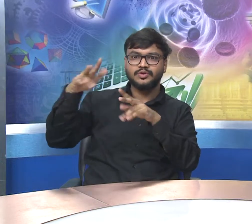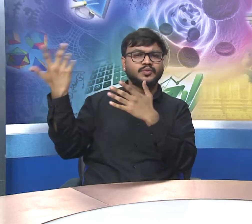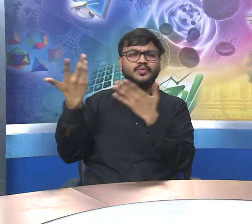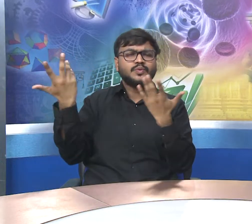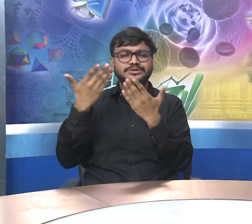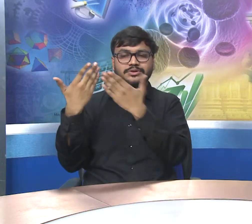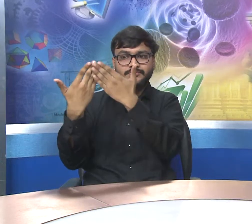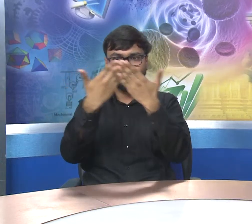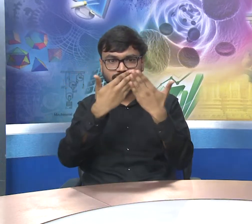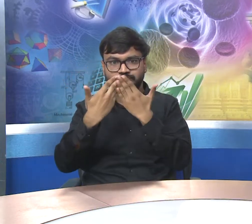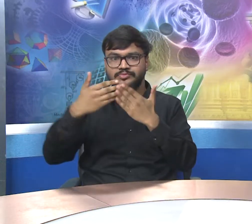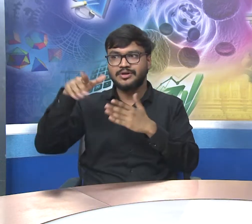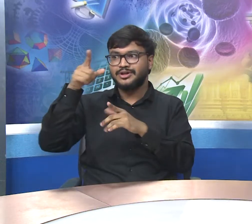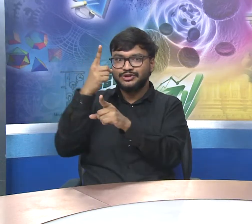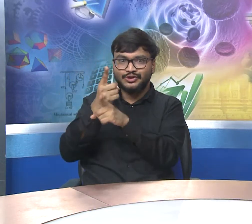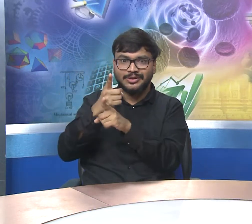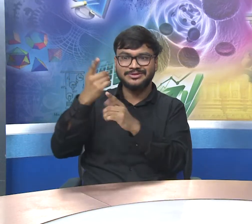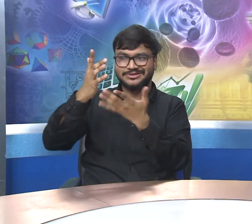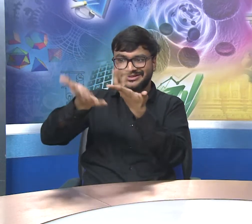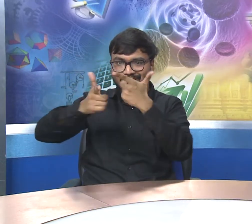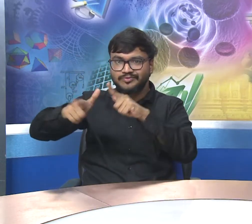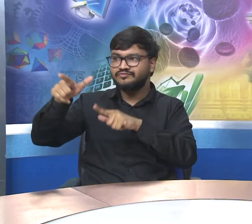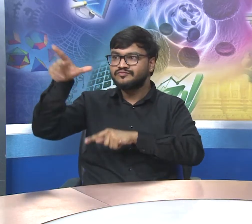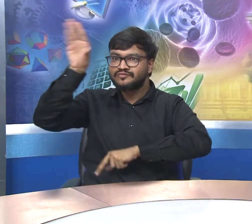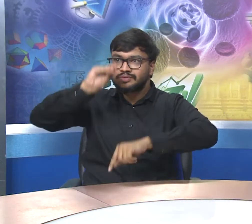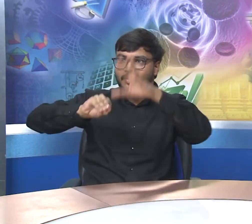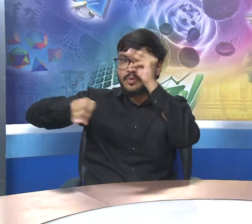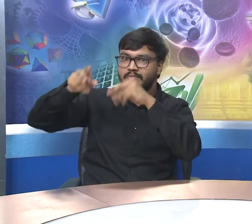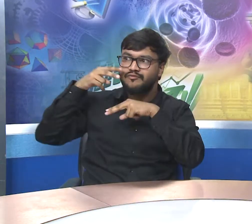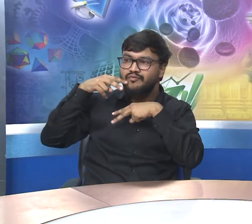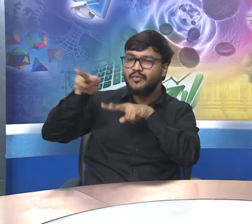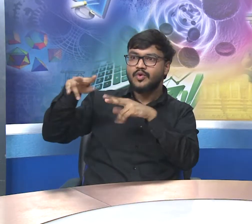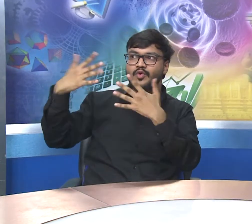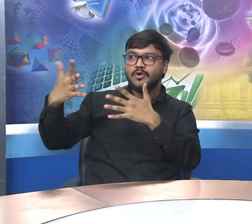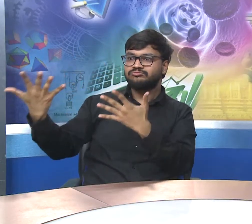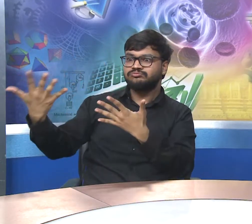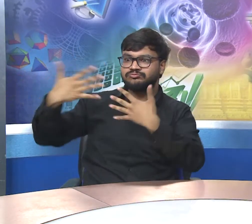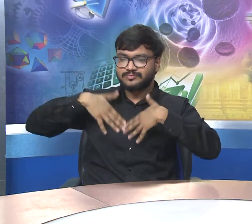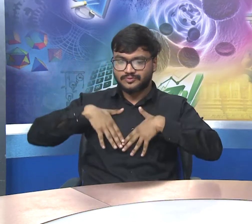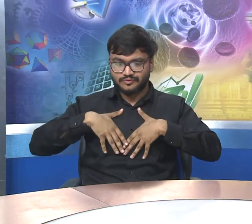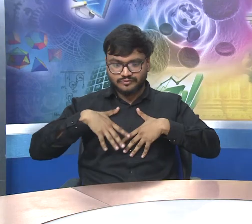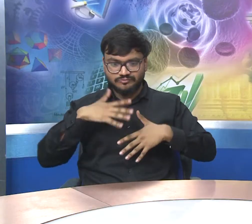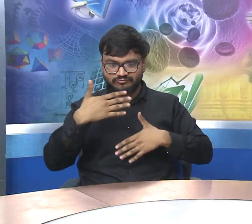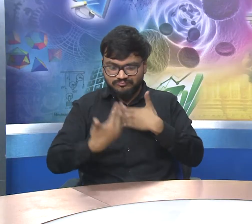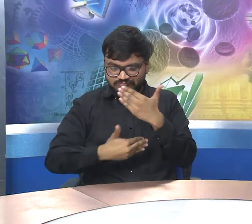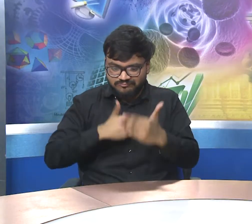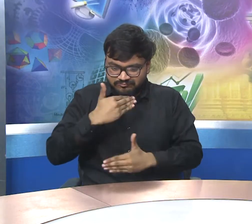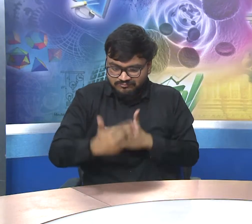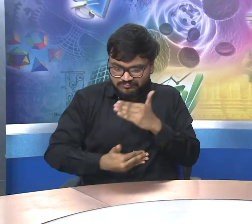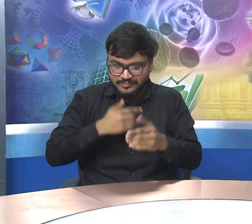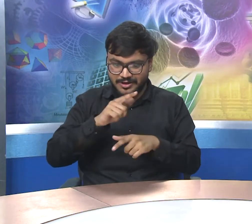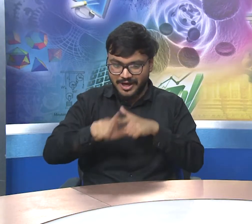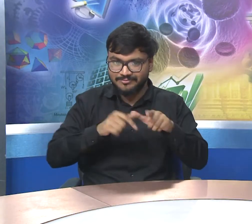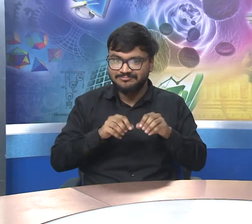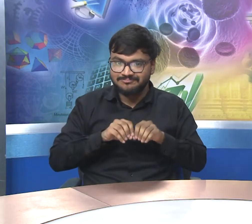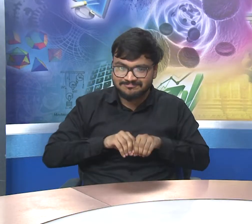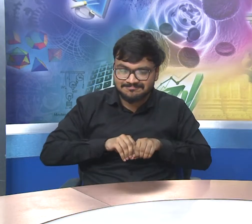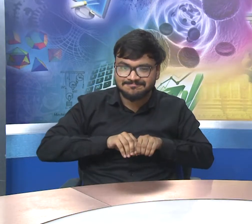If they have role models, so that they feel motivated to imitate the role